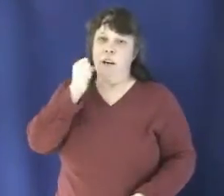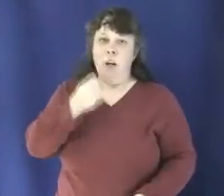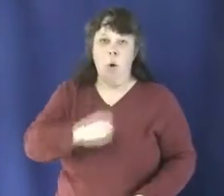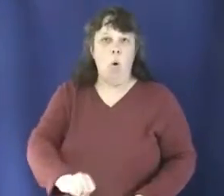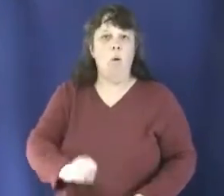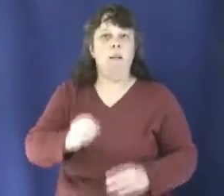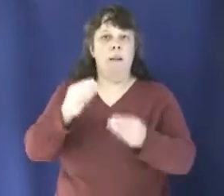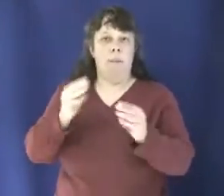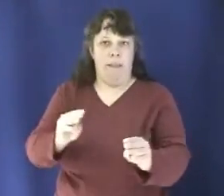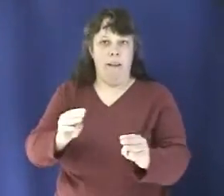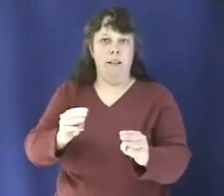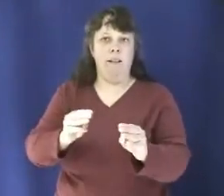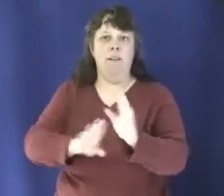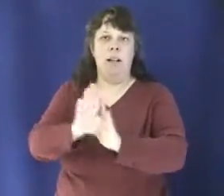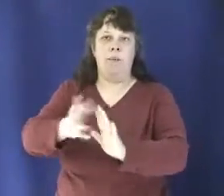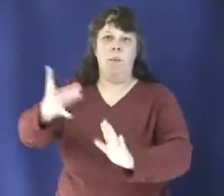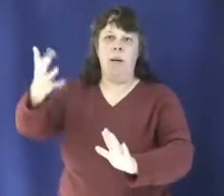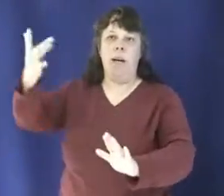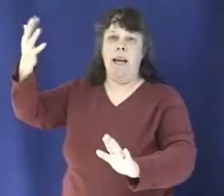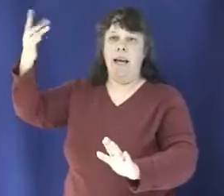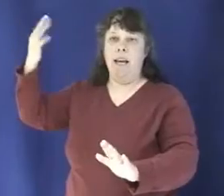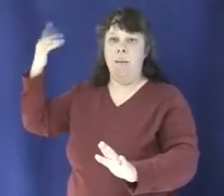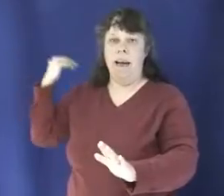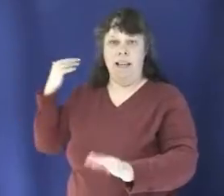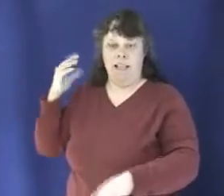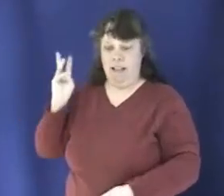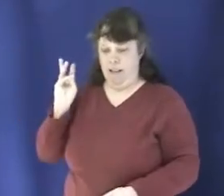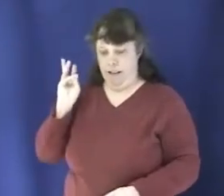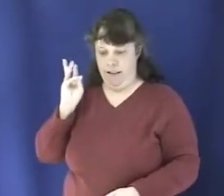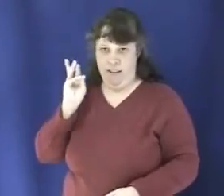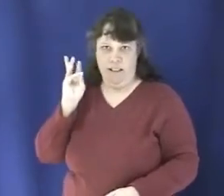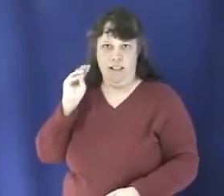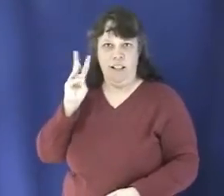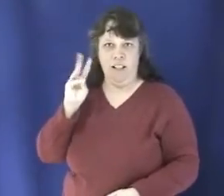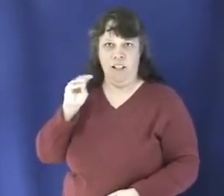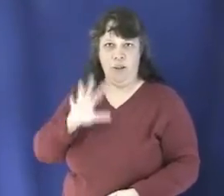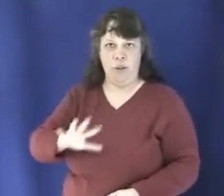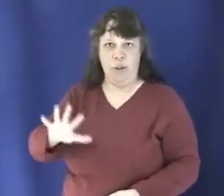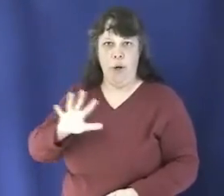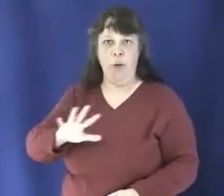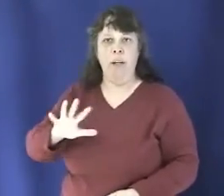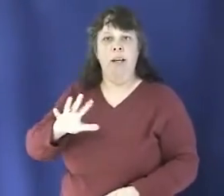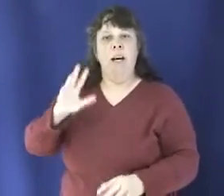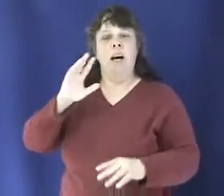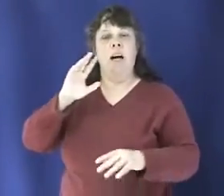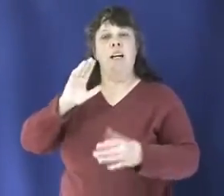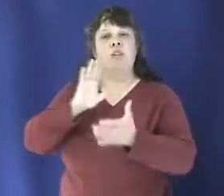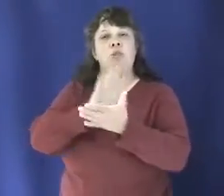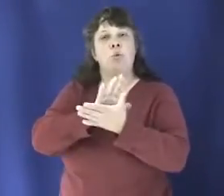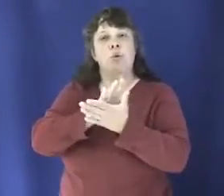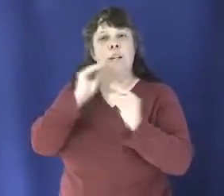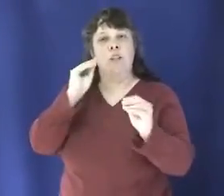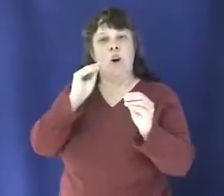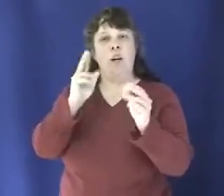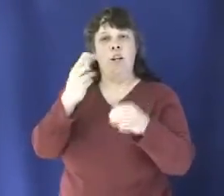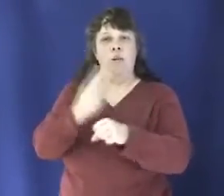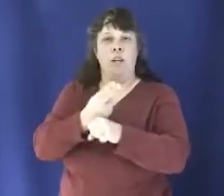very old method, developed way back in the 60s or so, in schools that taught using